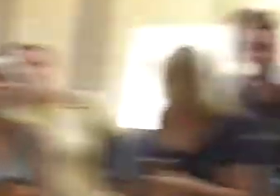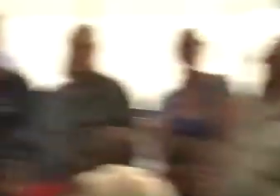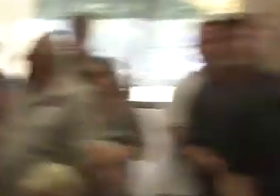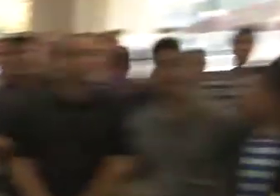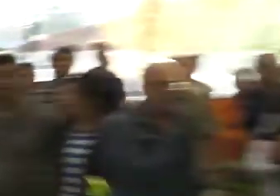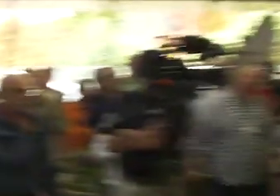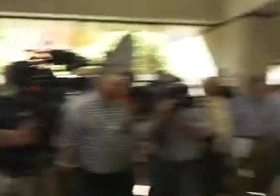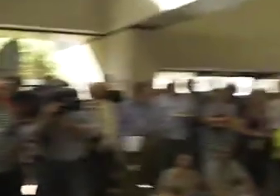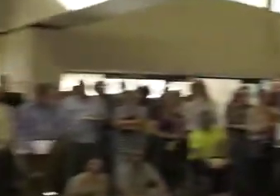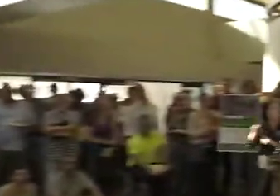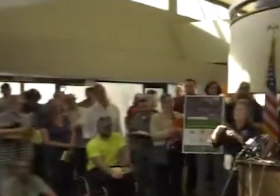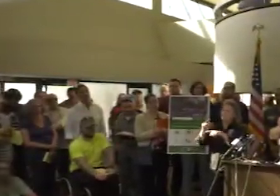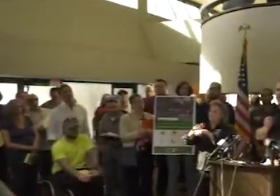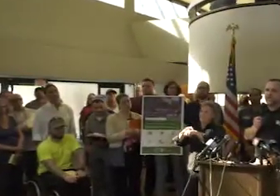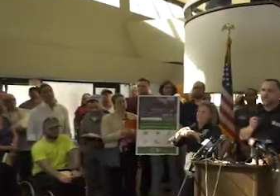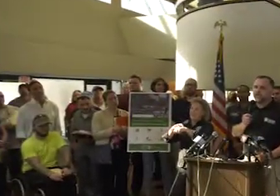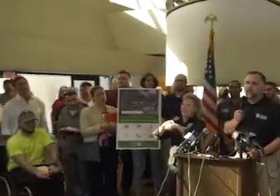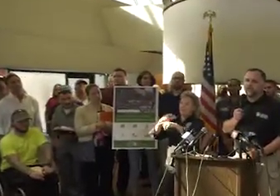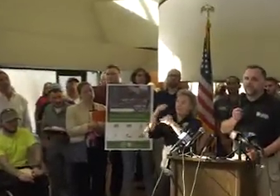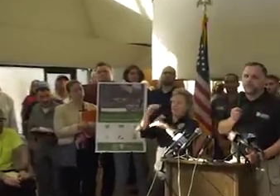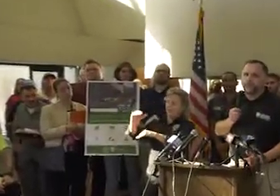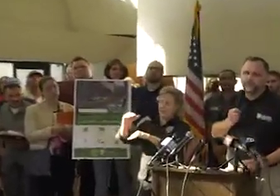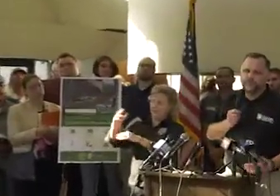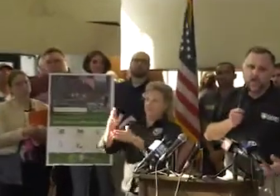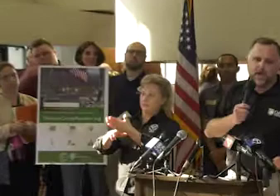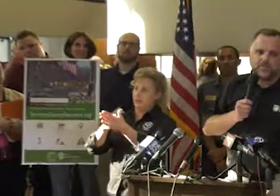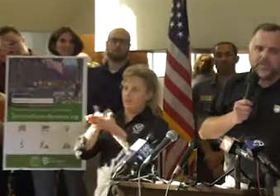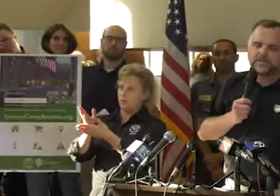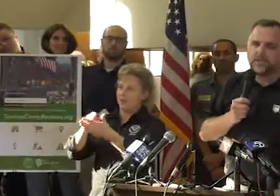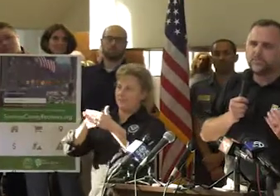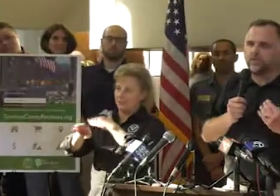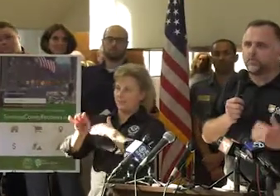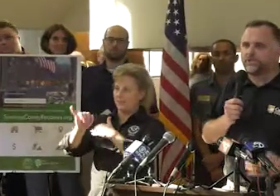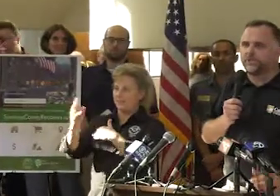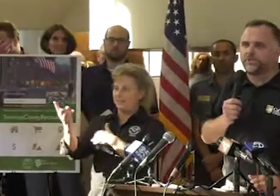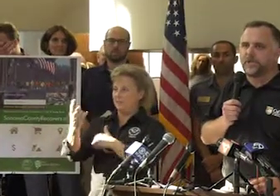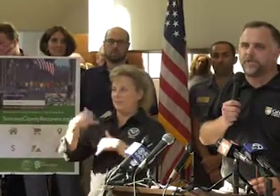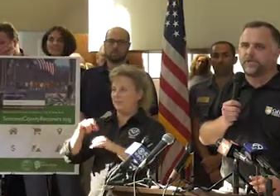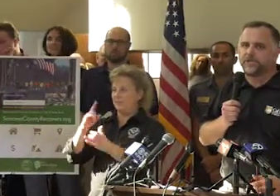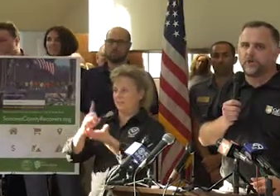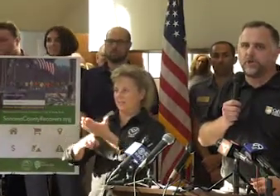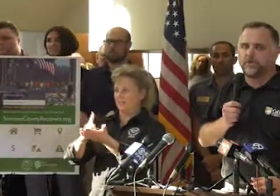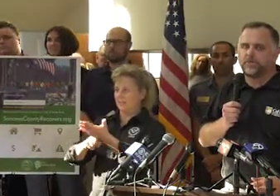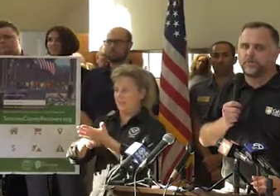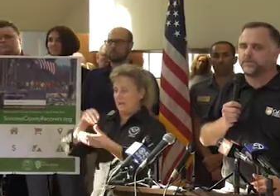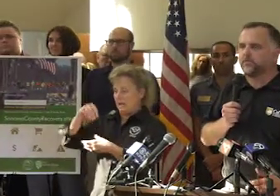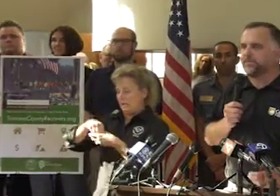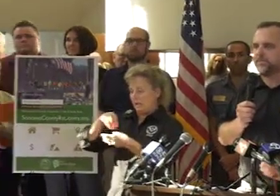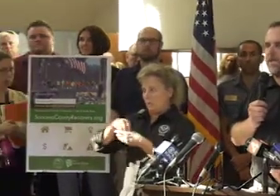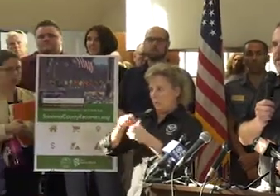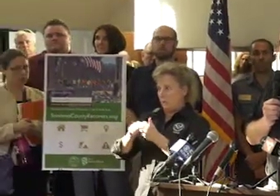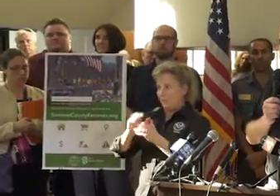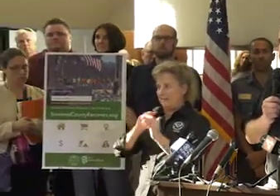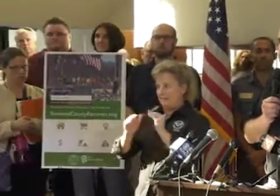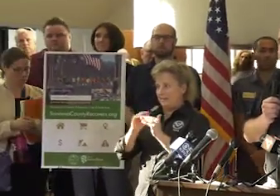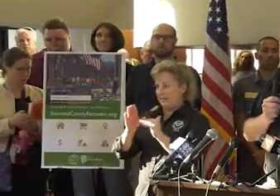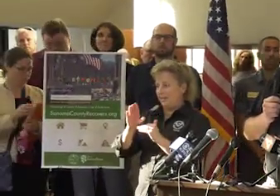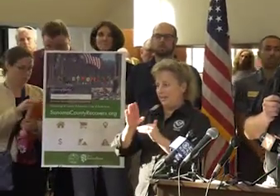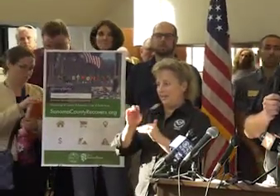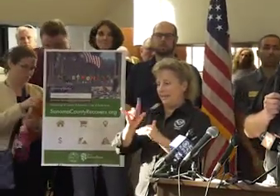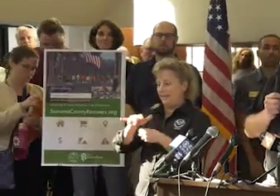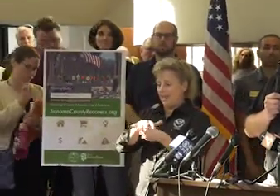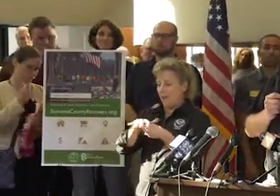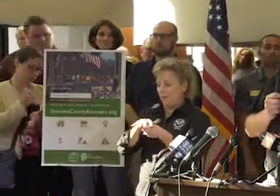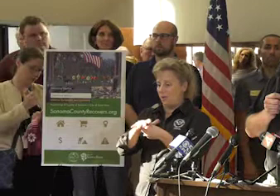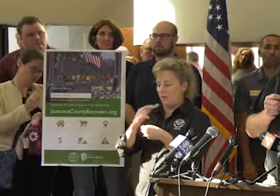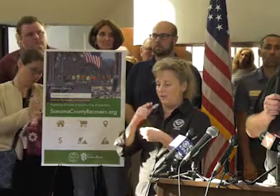the question is, when is the deadline going to be to sign the right of entries? That's something that we're still discussing internally with the city and county. And